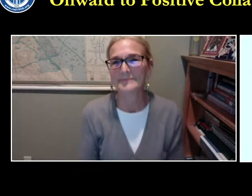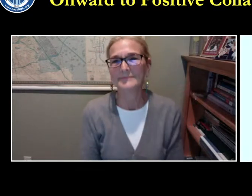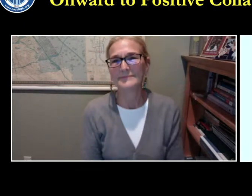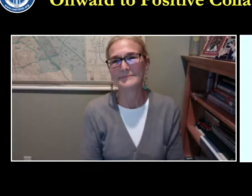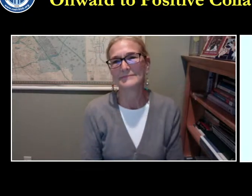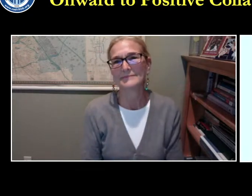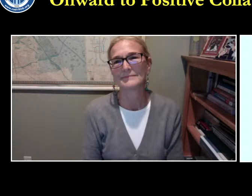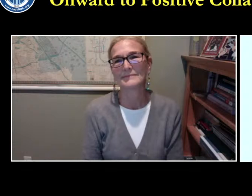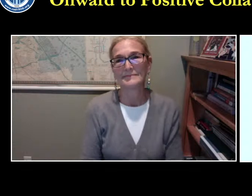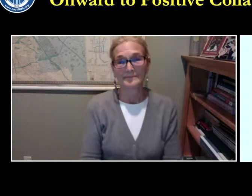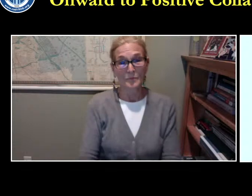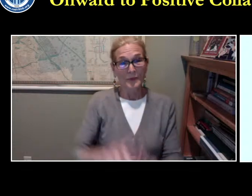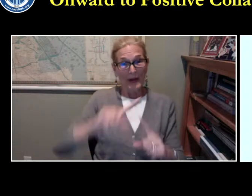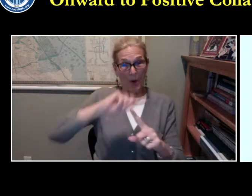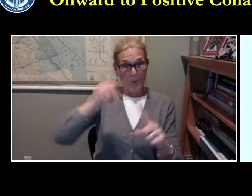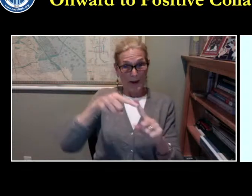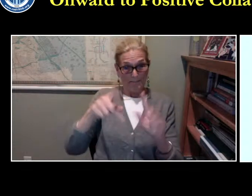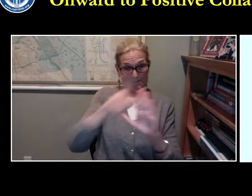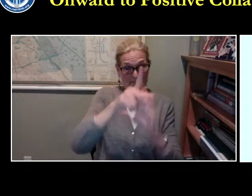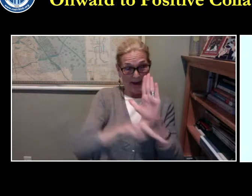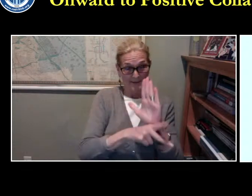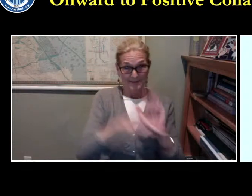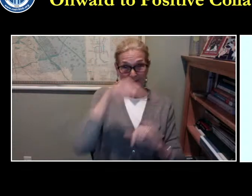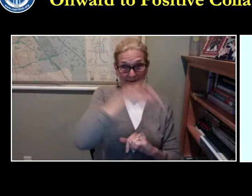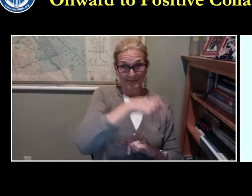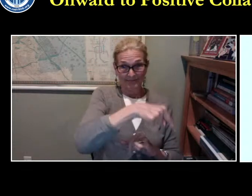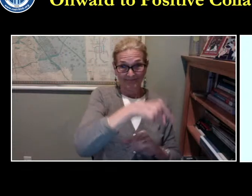thought would apply to here today.